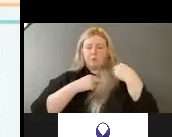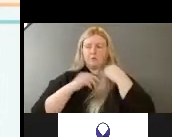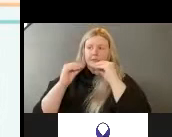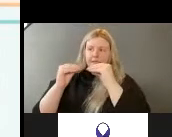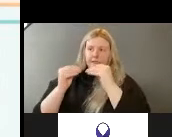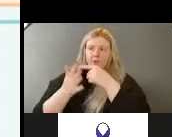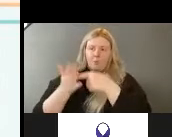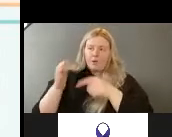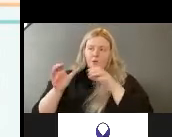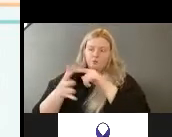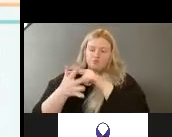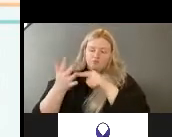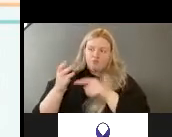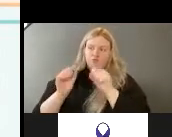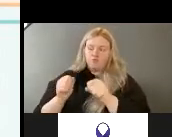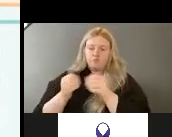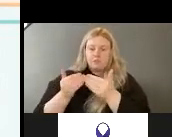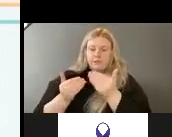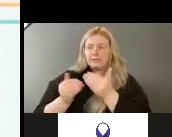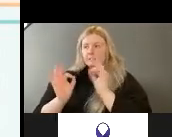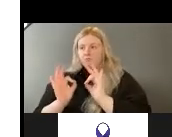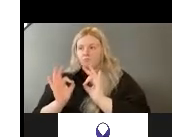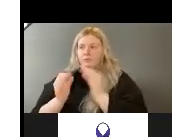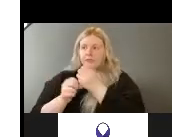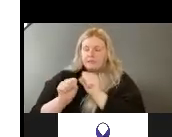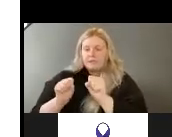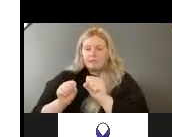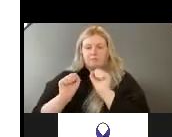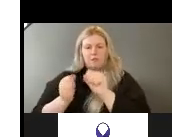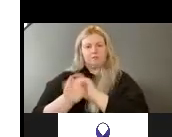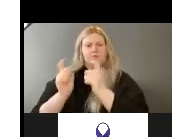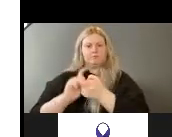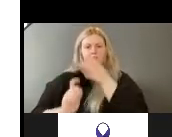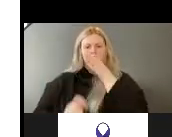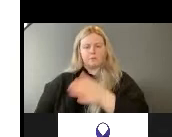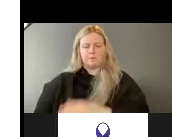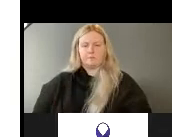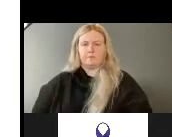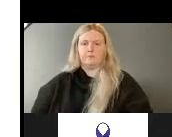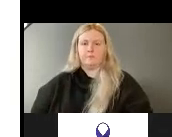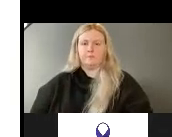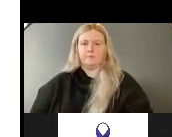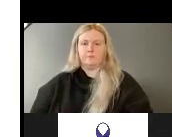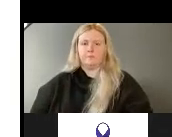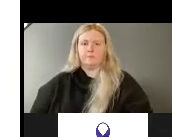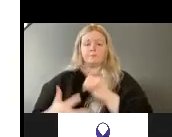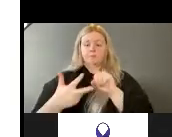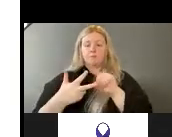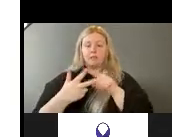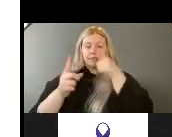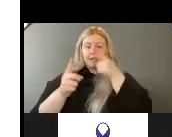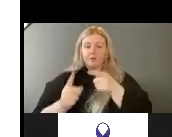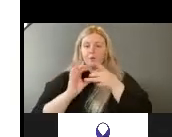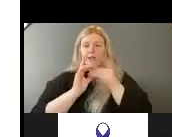safely and effectively, that can absolutely make a difference. So in the second goal, the idea of building